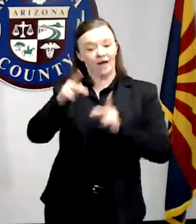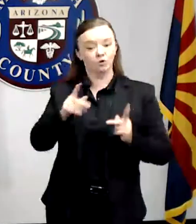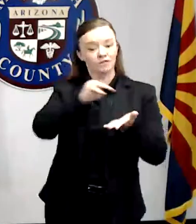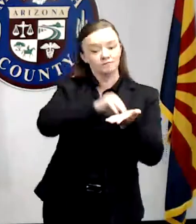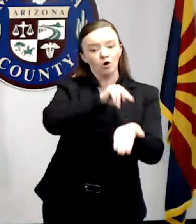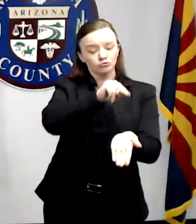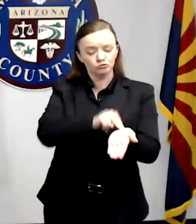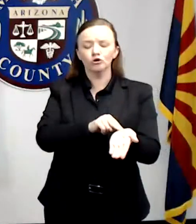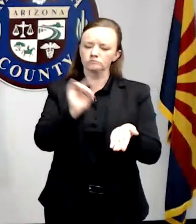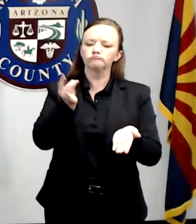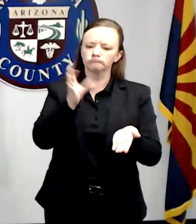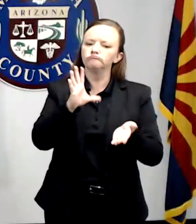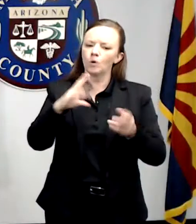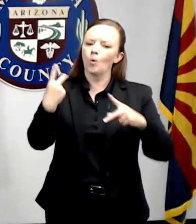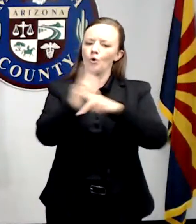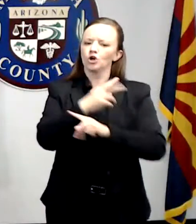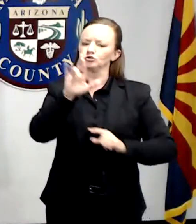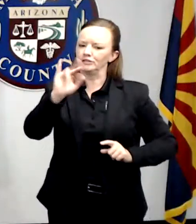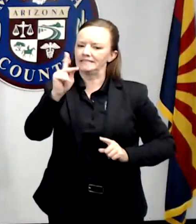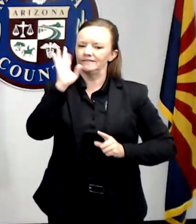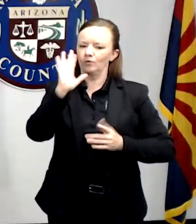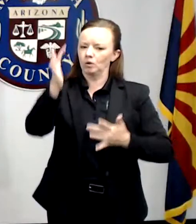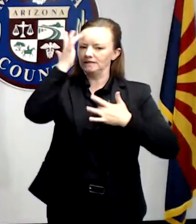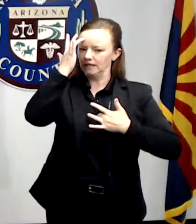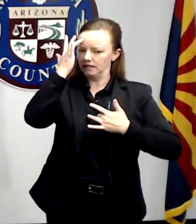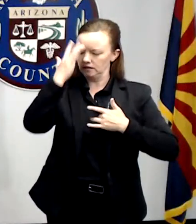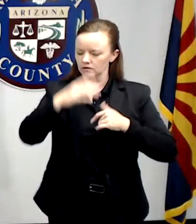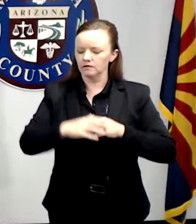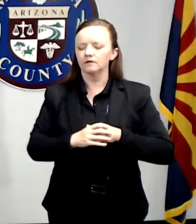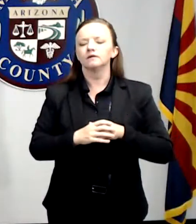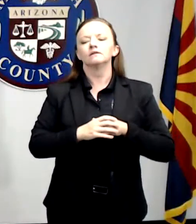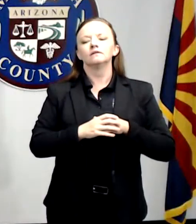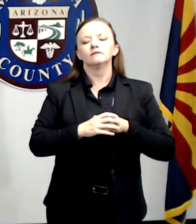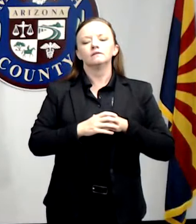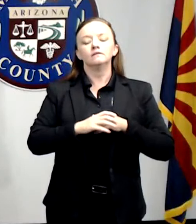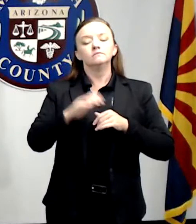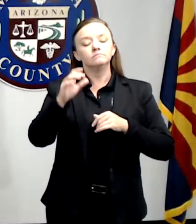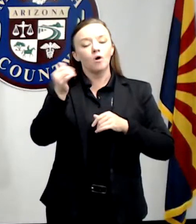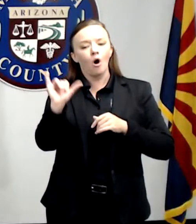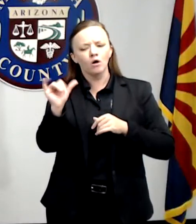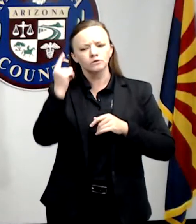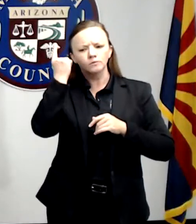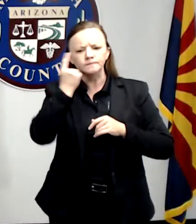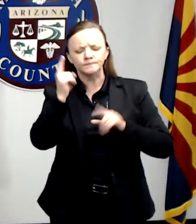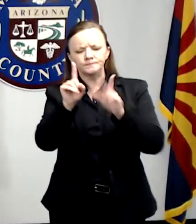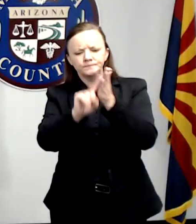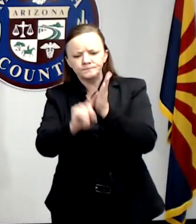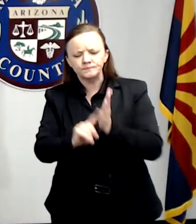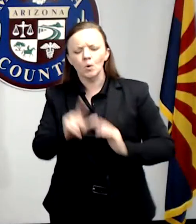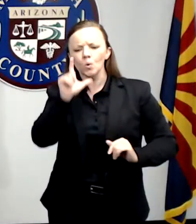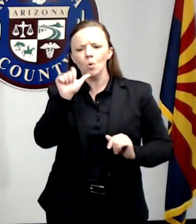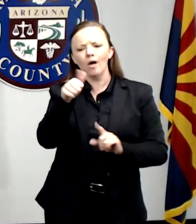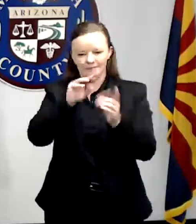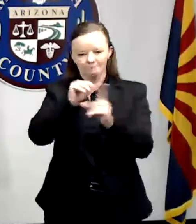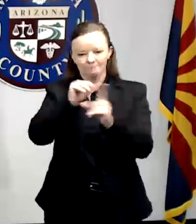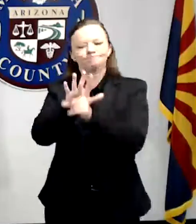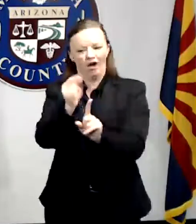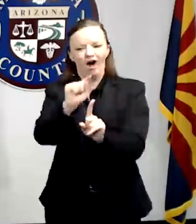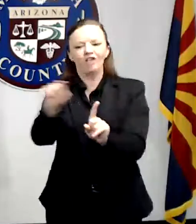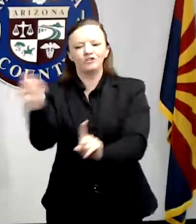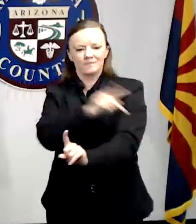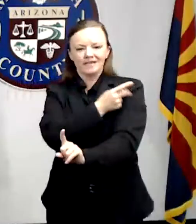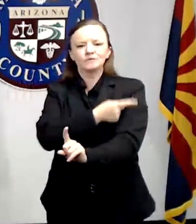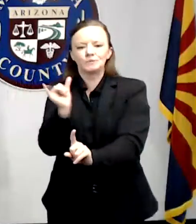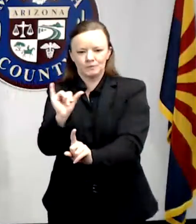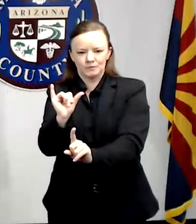and who have equipment. And they also find out who else was in the facility during the time that they ask